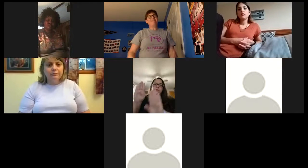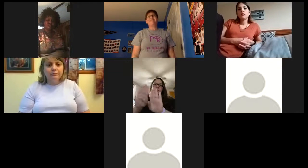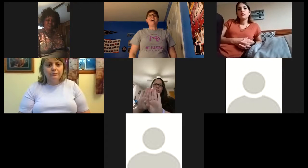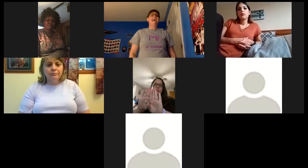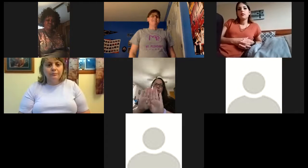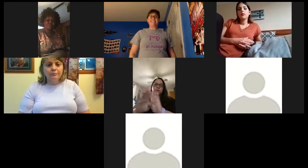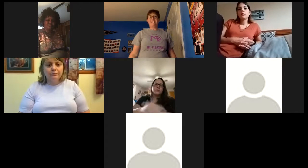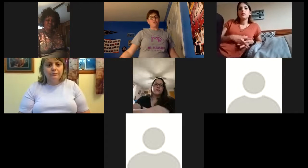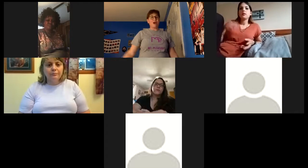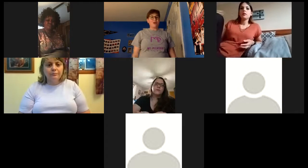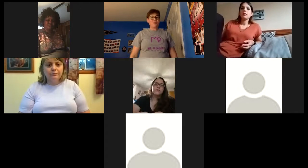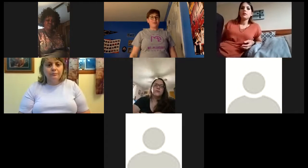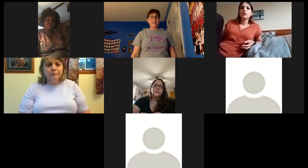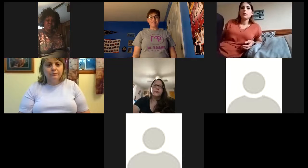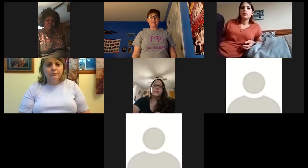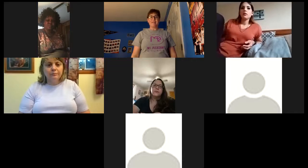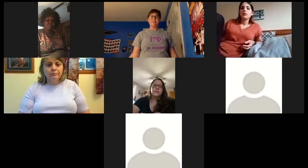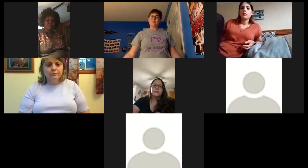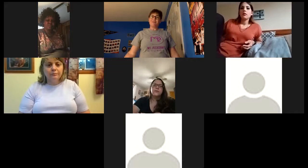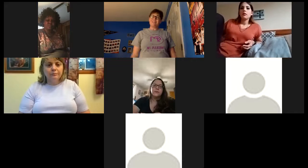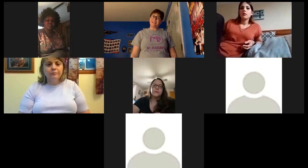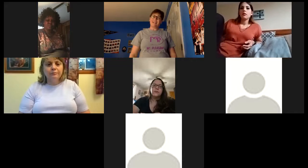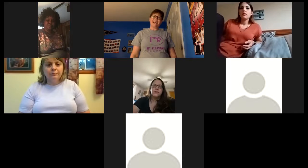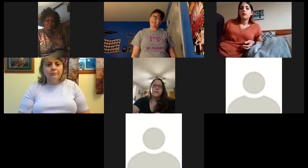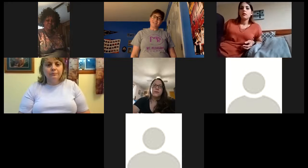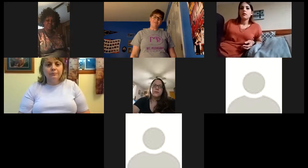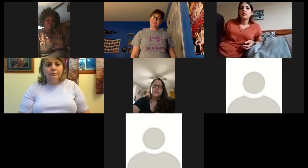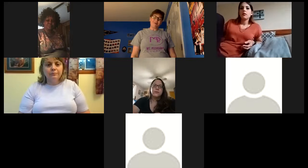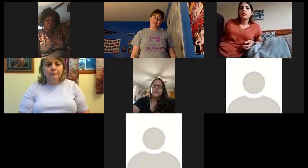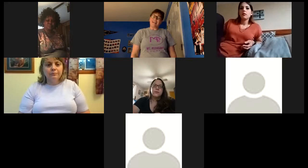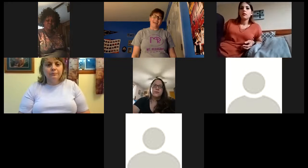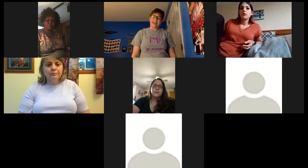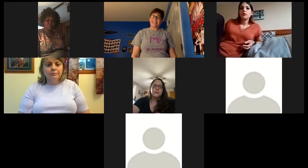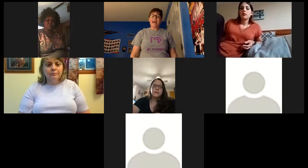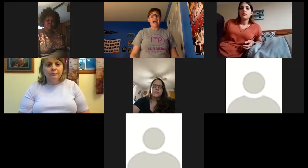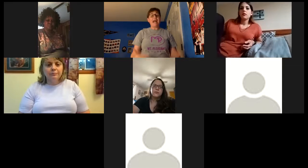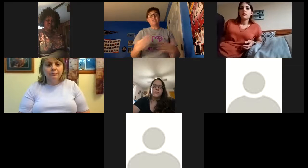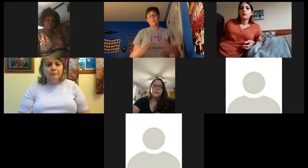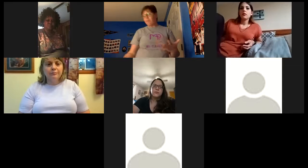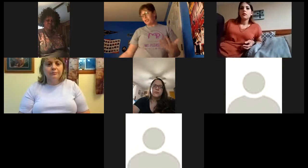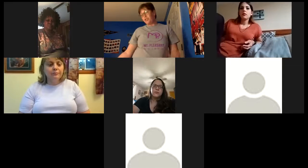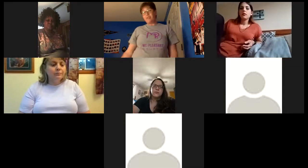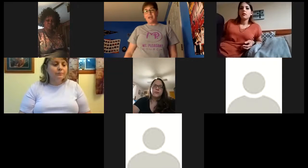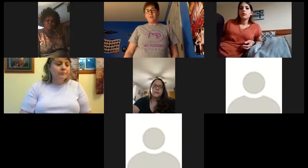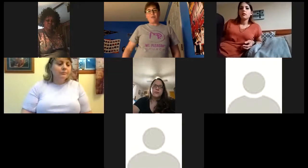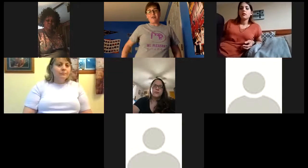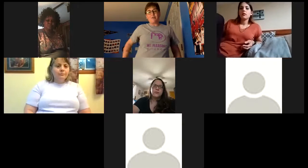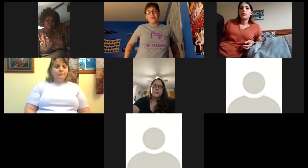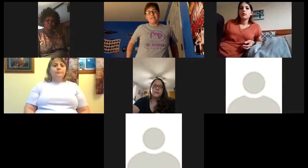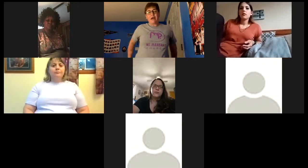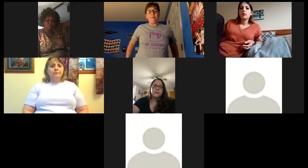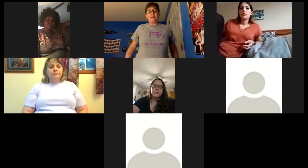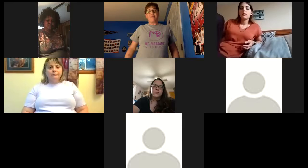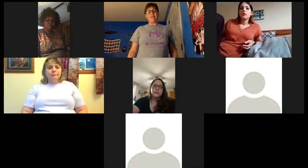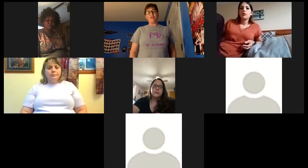I hate to say it's derogatory to me, but it's almost like, I really don't like that. And so I probably should have gotten one of my other